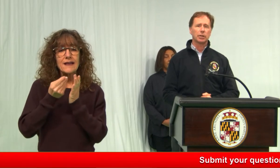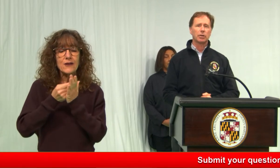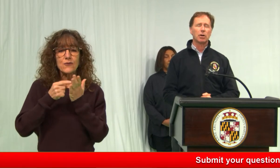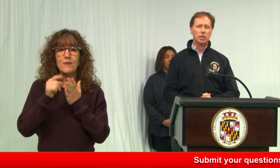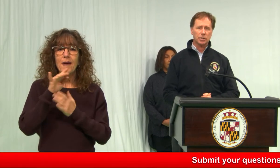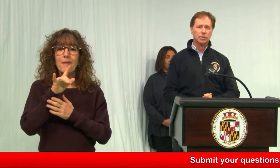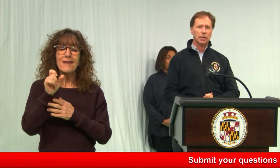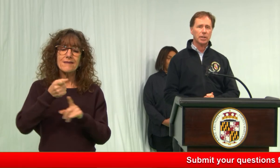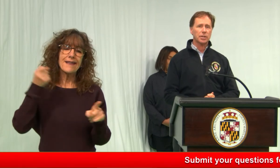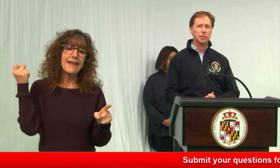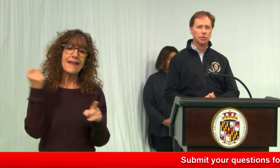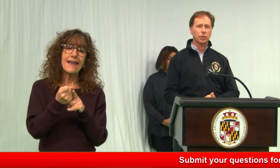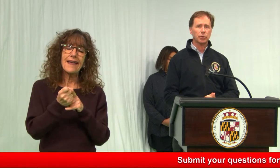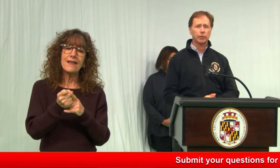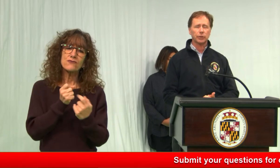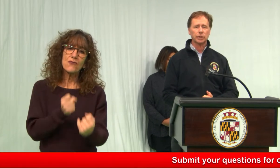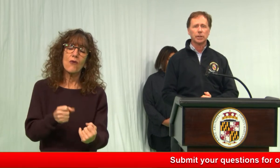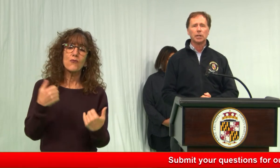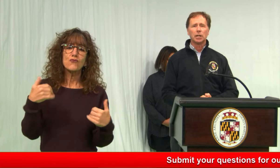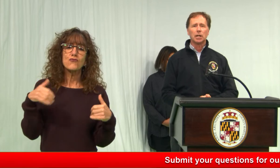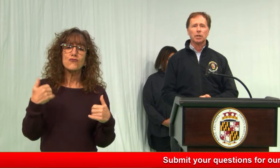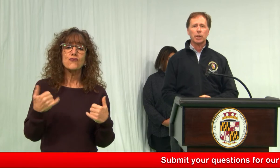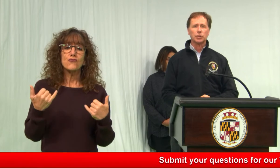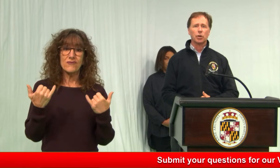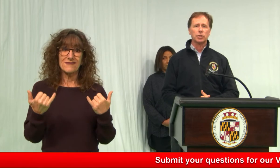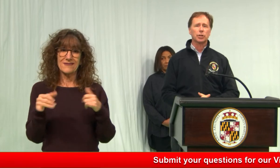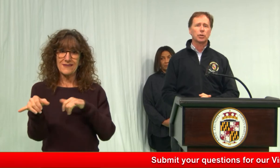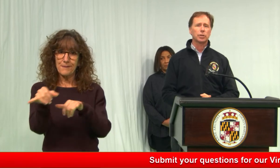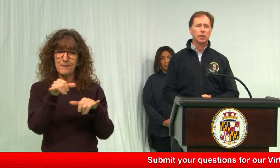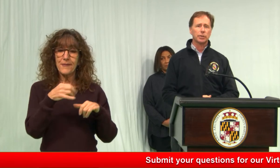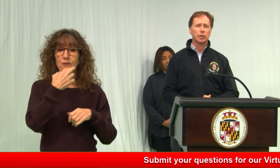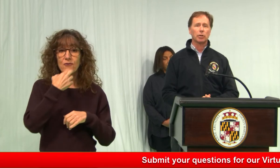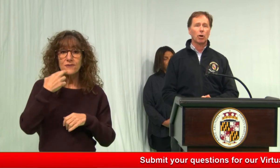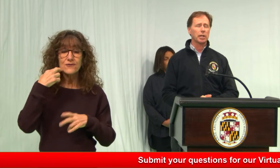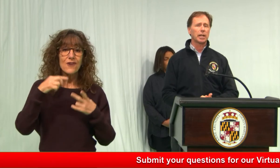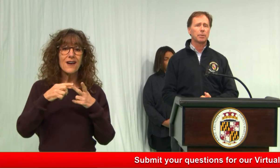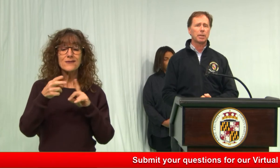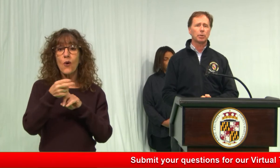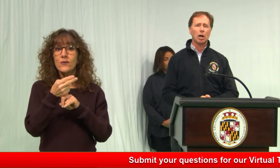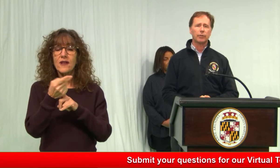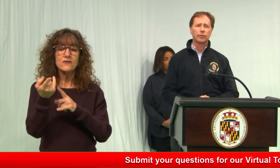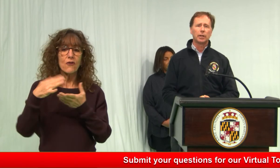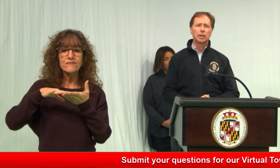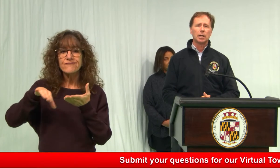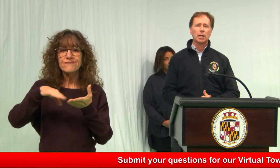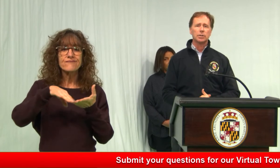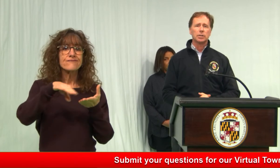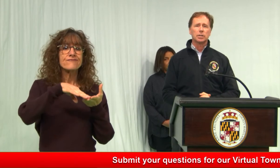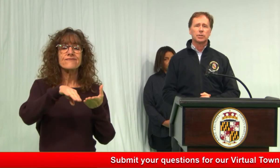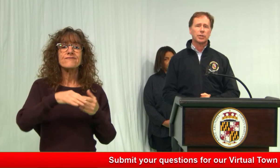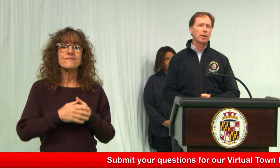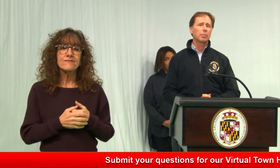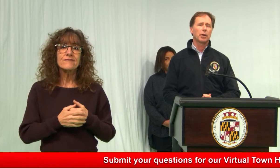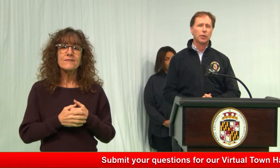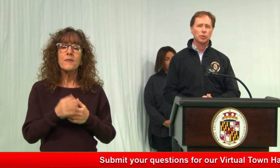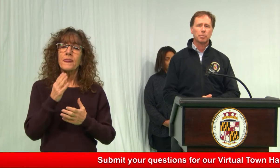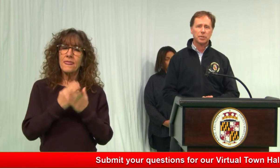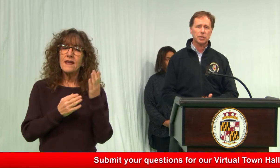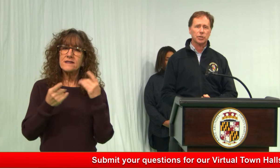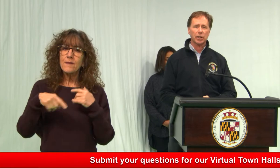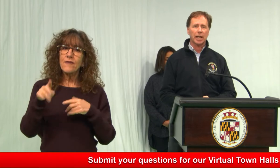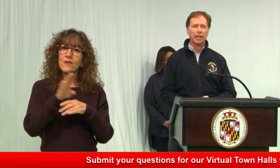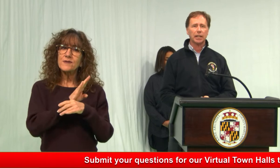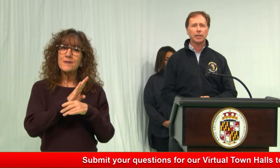hit the hardest, and this is no different. Restaurants and hotels are already laying people off. Some of